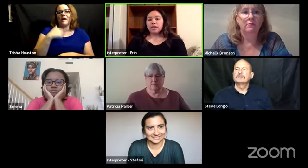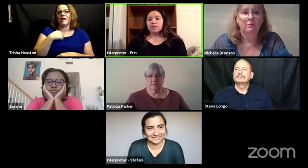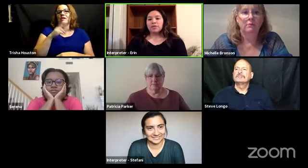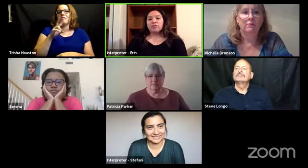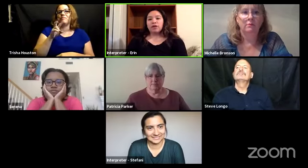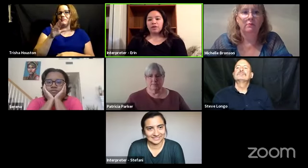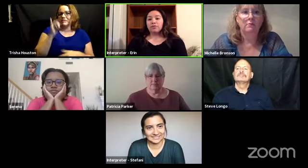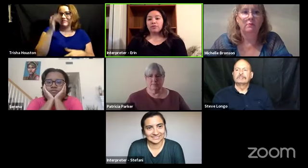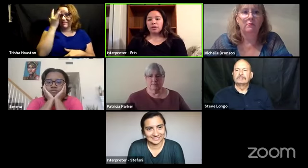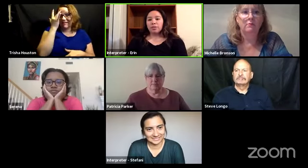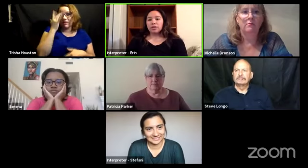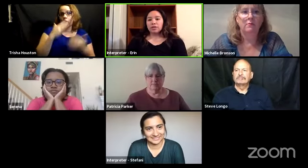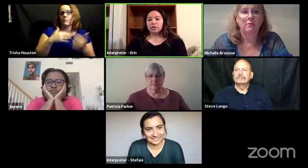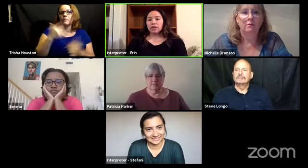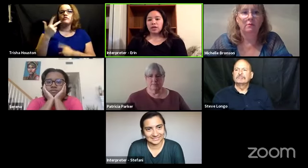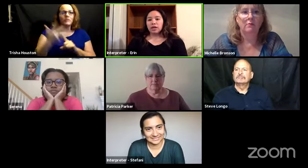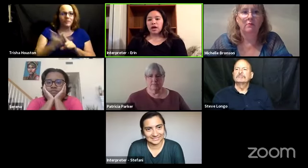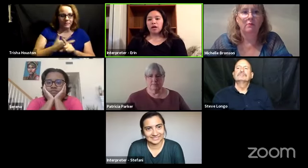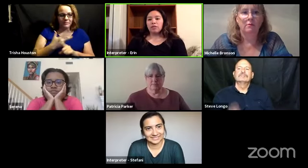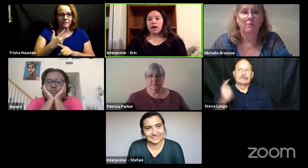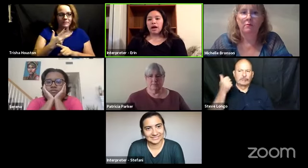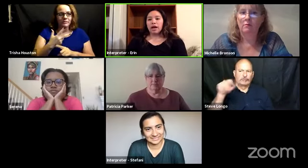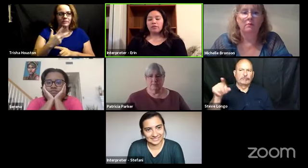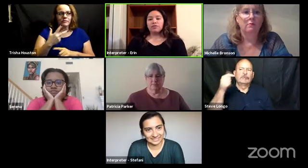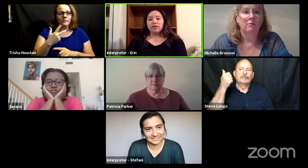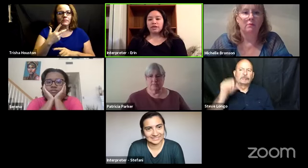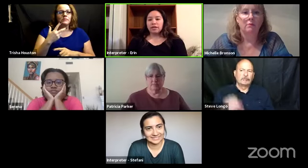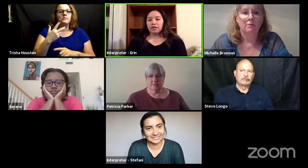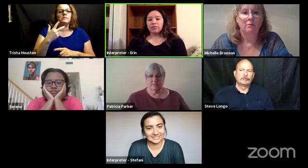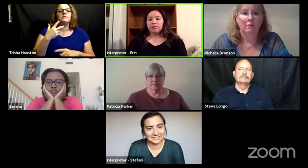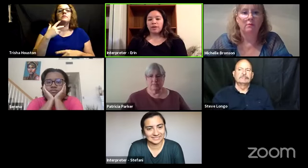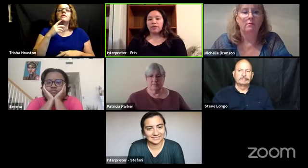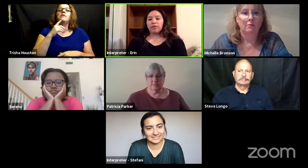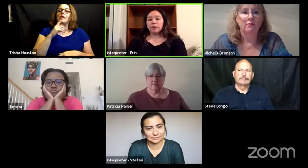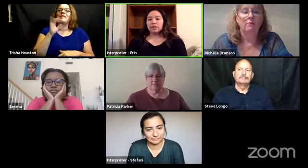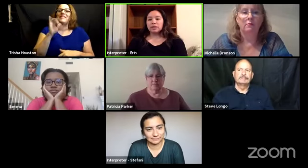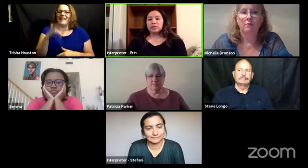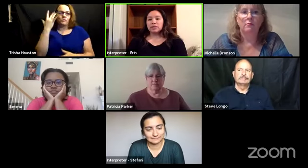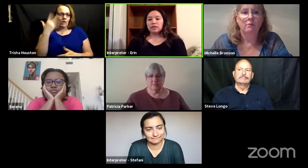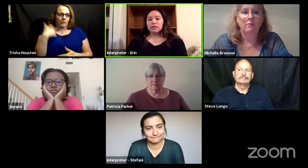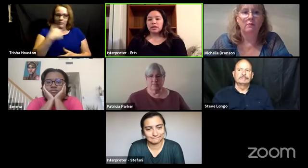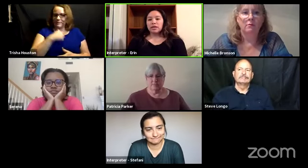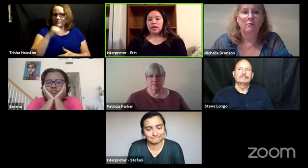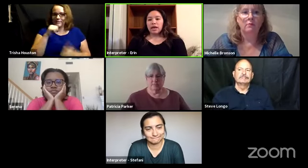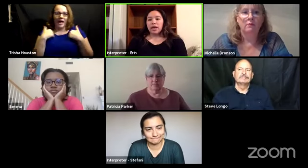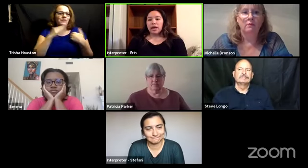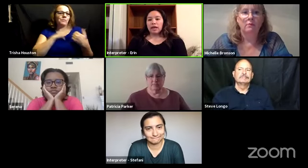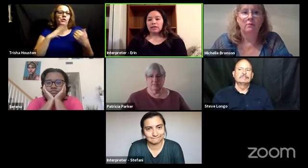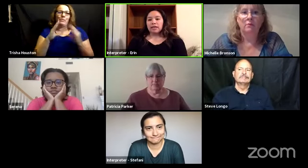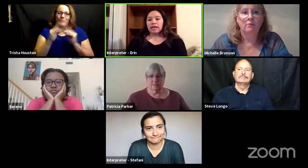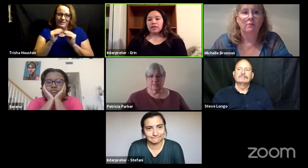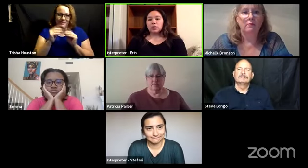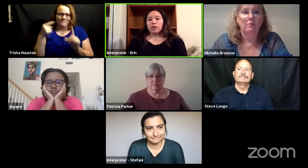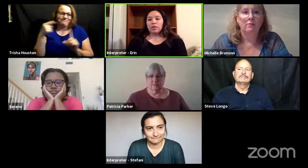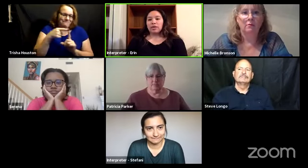It's been a rough year for me personally. I was very ill for about 3 months, and that is why we did